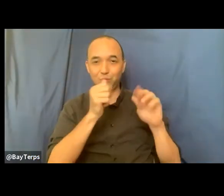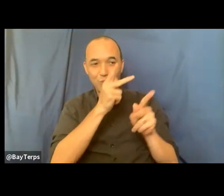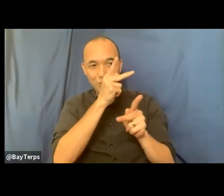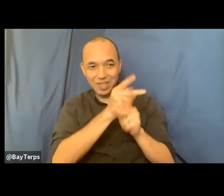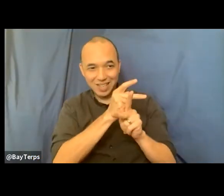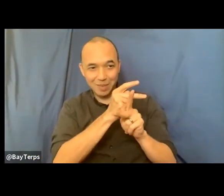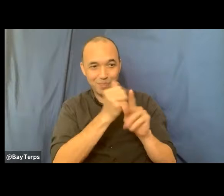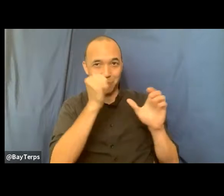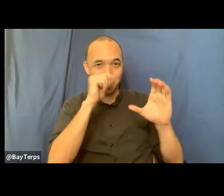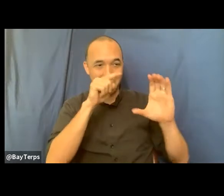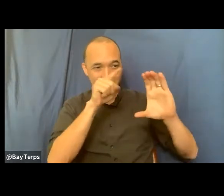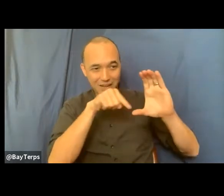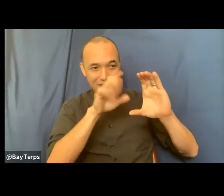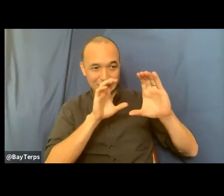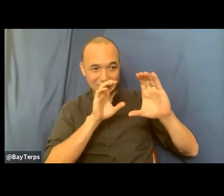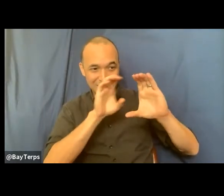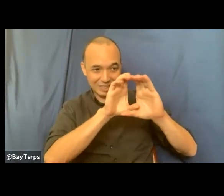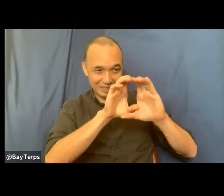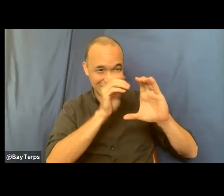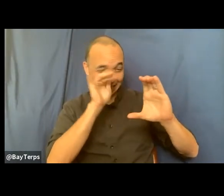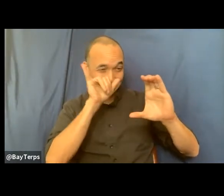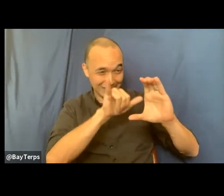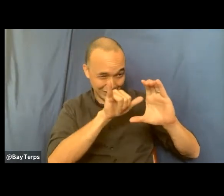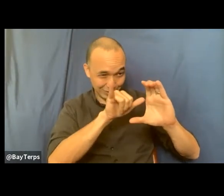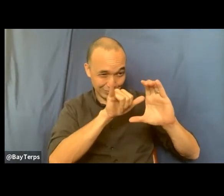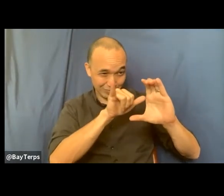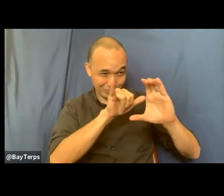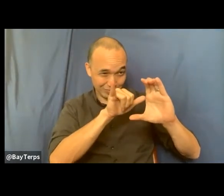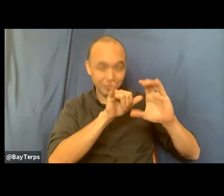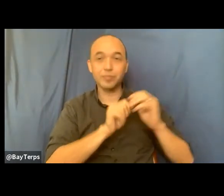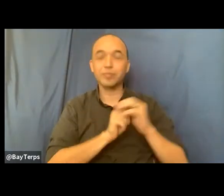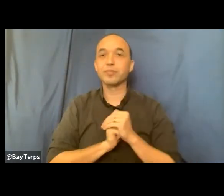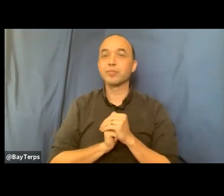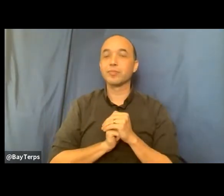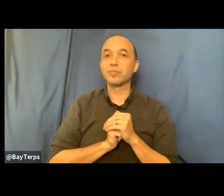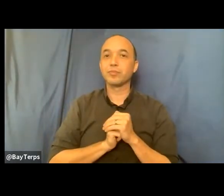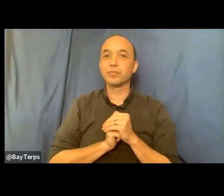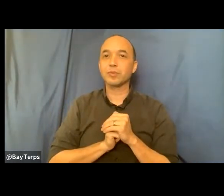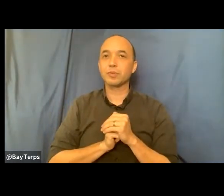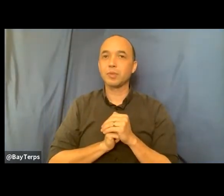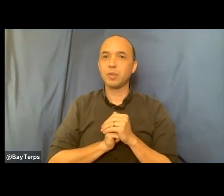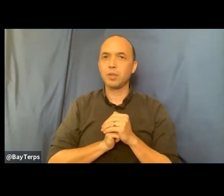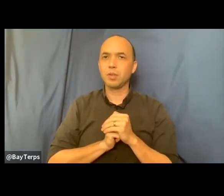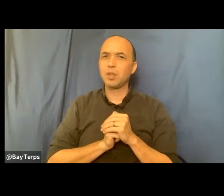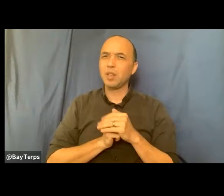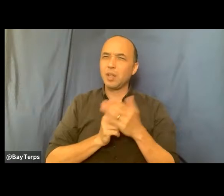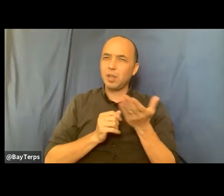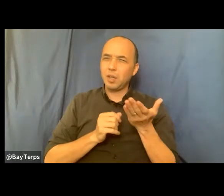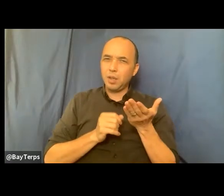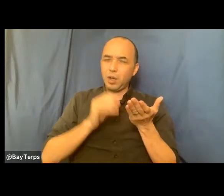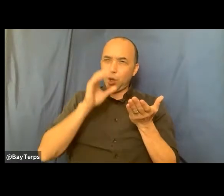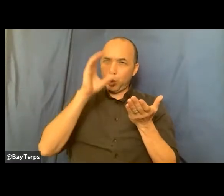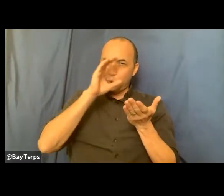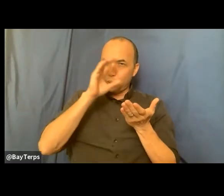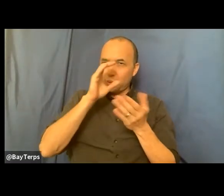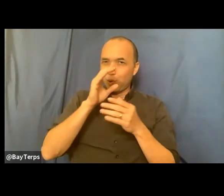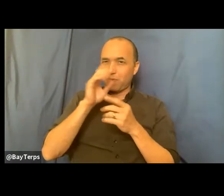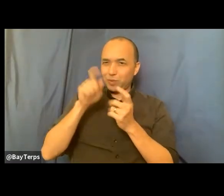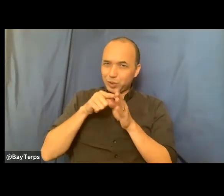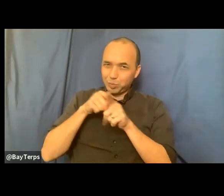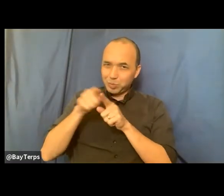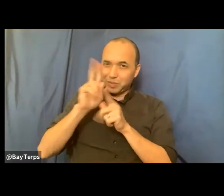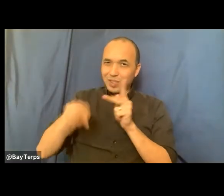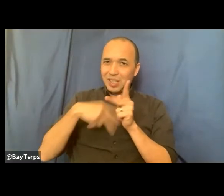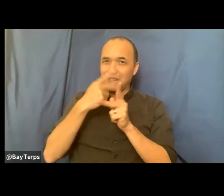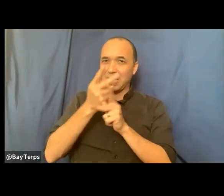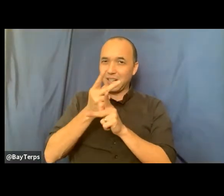It's fine. Do you look for certain types of pumpkins to ensure a thinner wall? I have so much trouble carving because the pumpkin